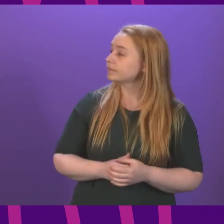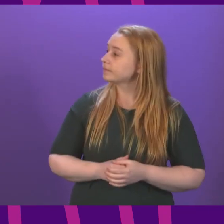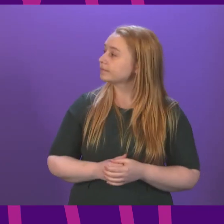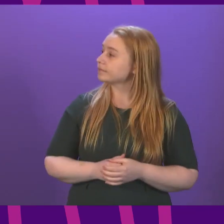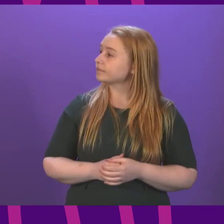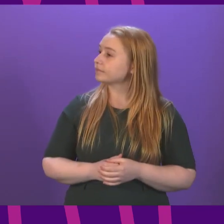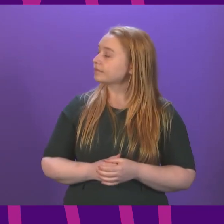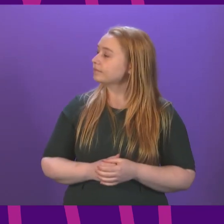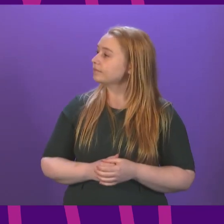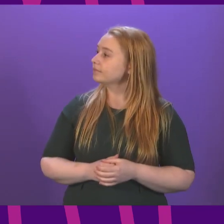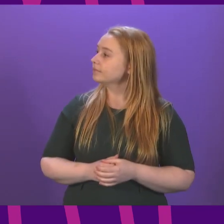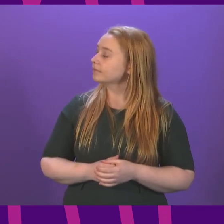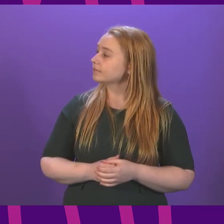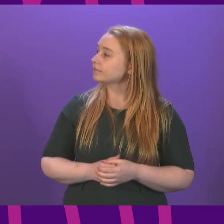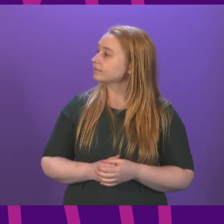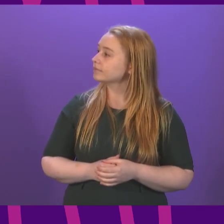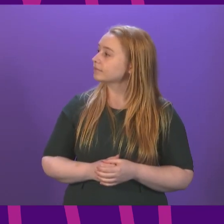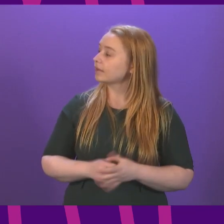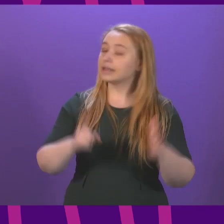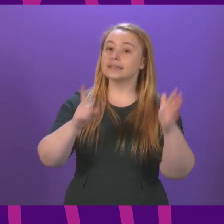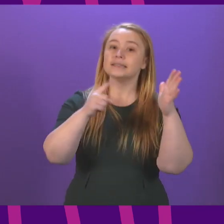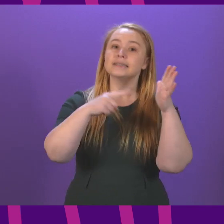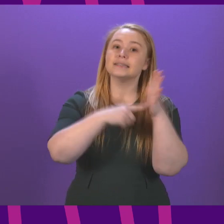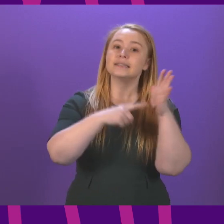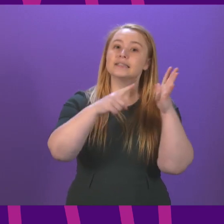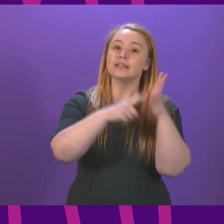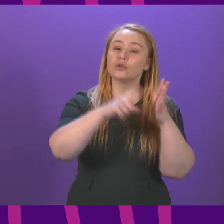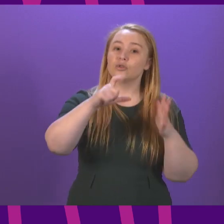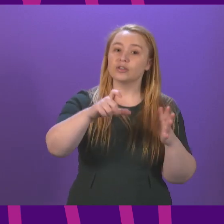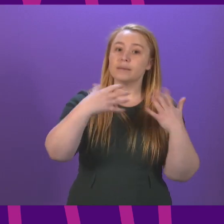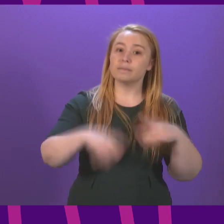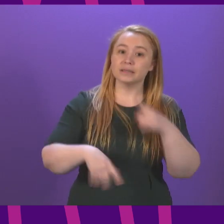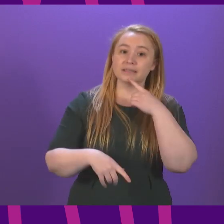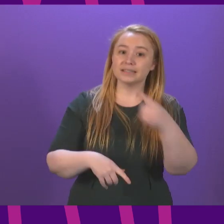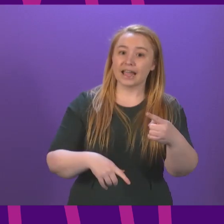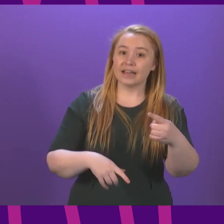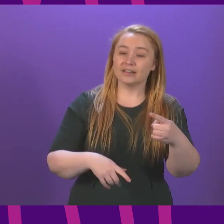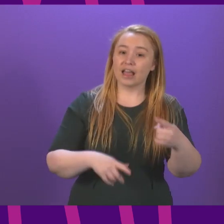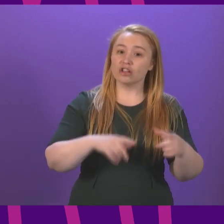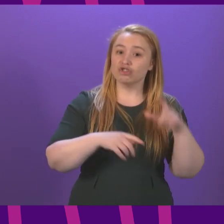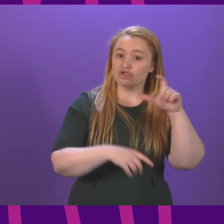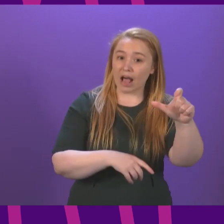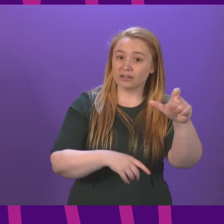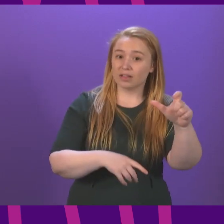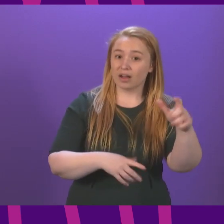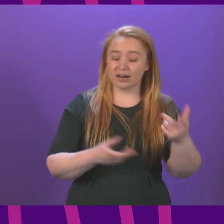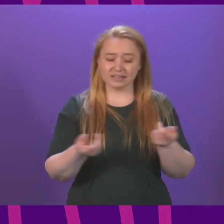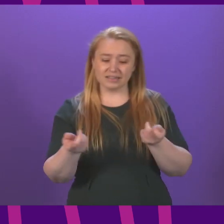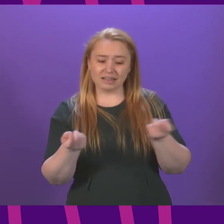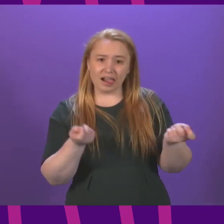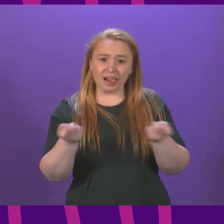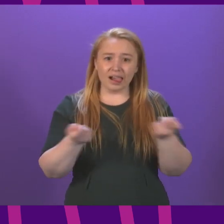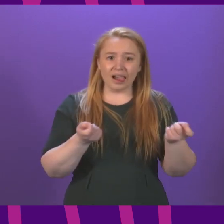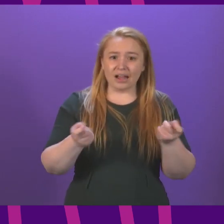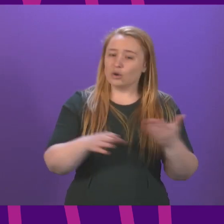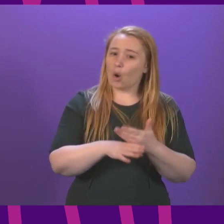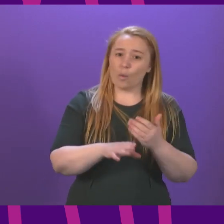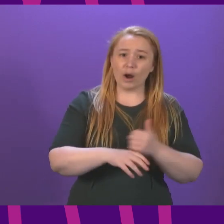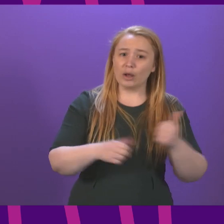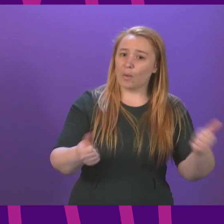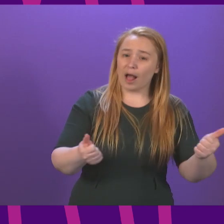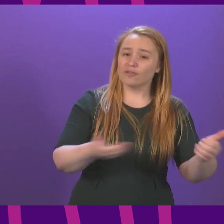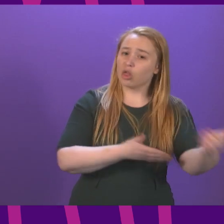I thank the First Minister for that answer. The TUC has said that the Chancellor is gambling with the recovery. More specifically, our capital